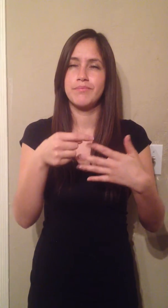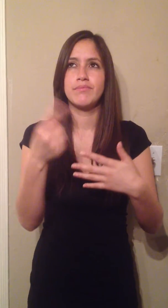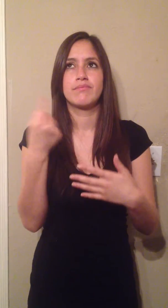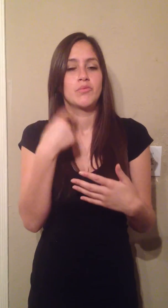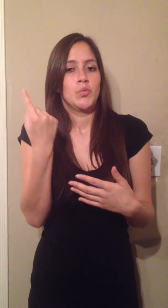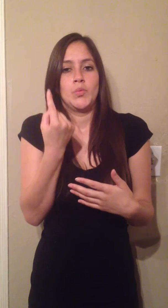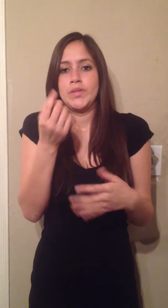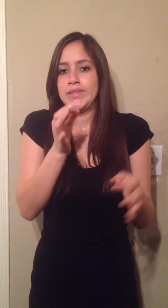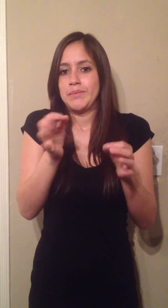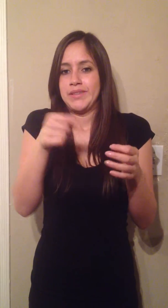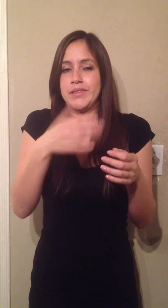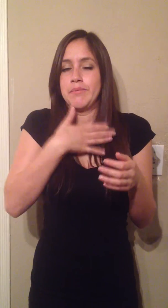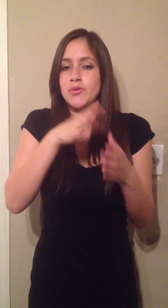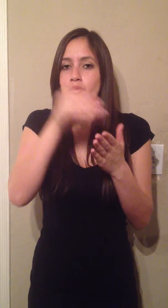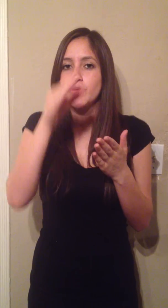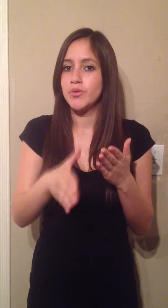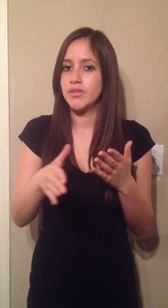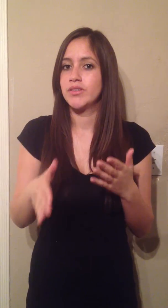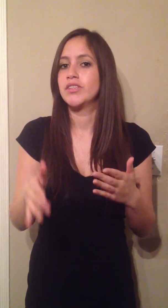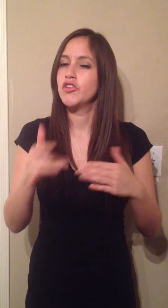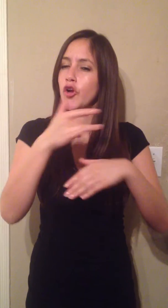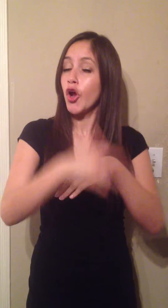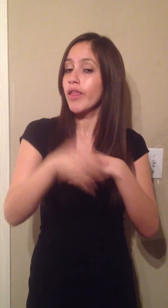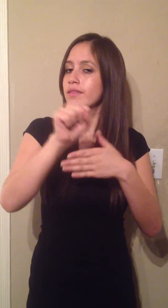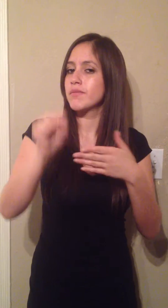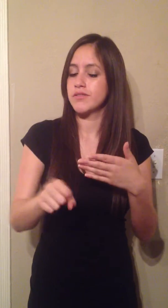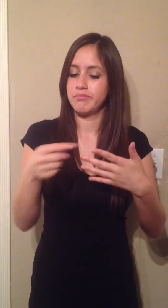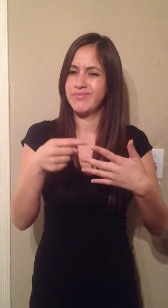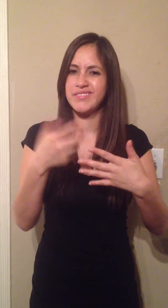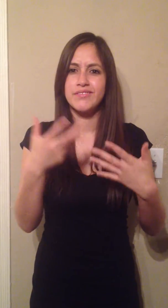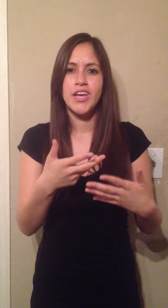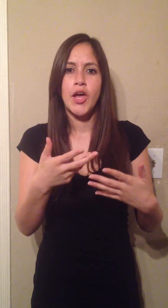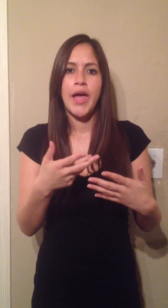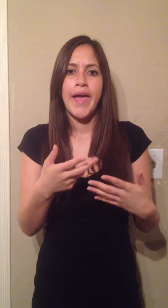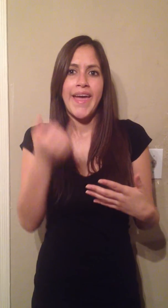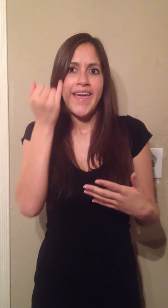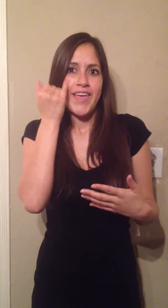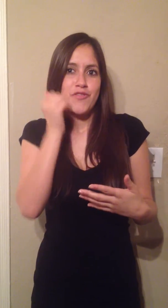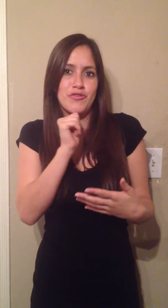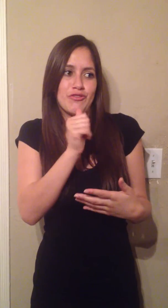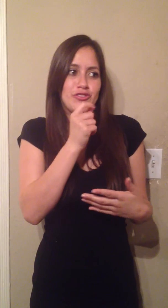in the semester, very early, and that is, when in doubt, write it down. That's my rule for note-taking.